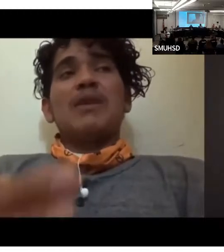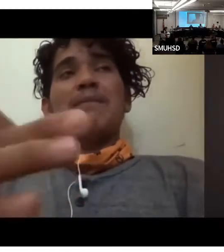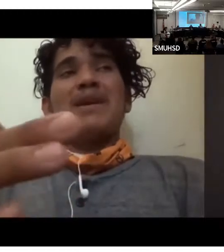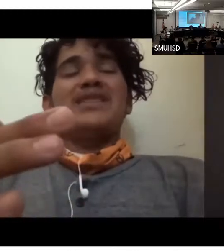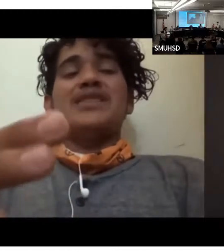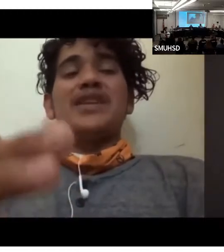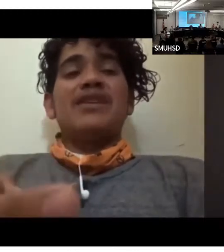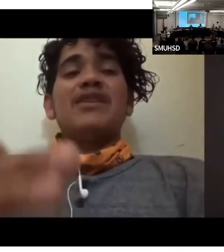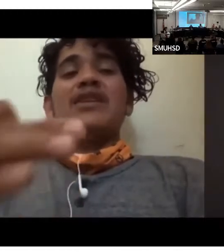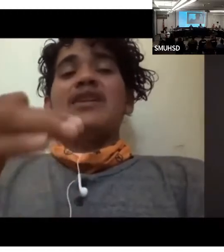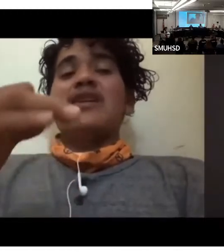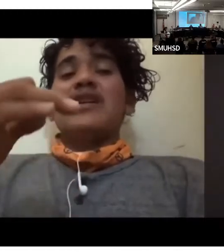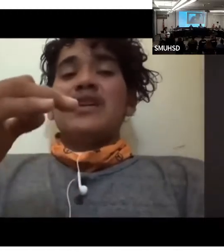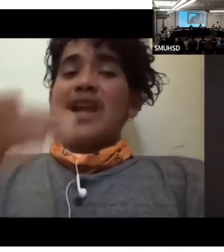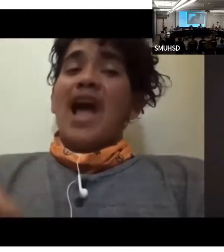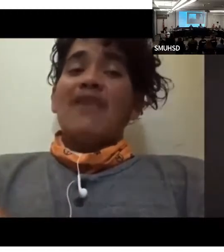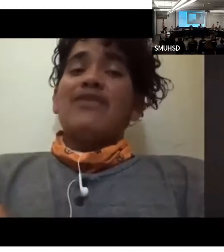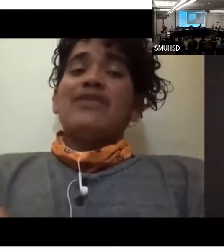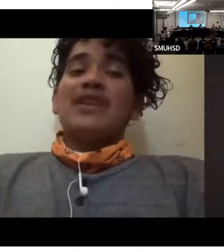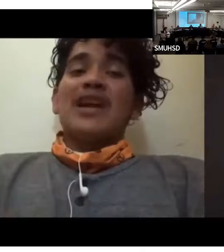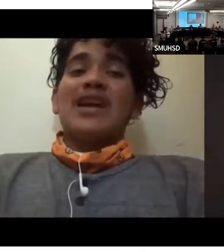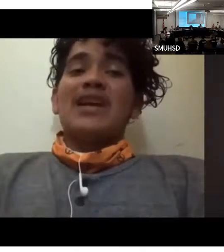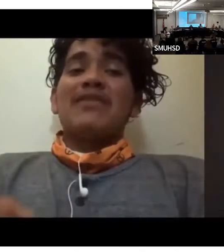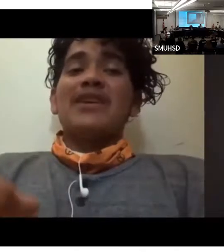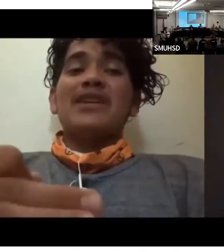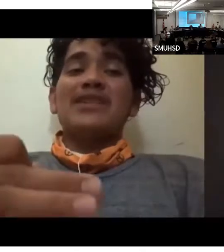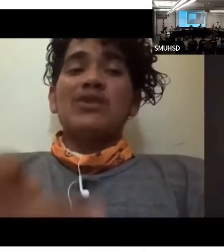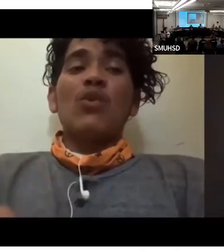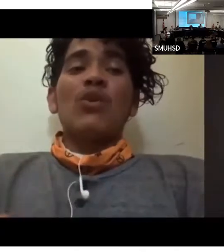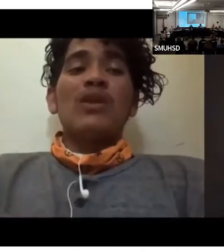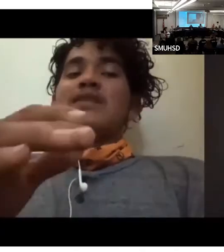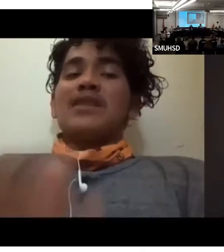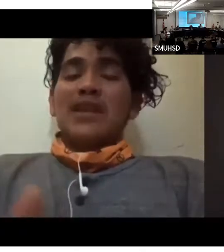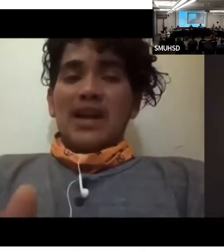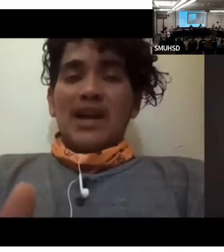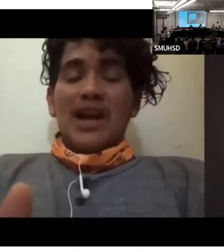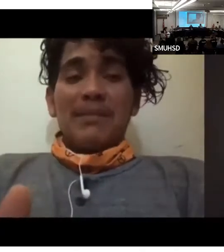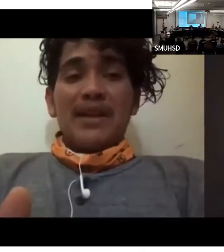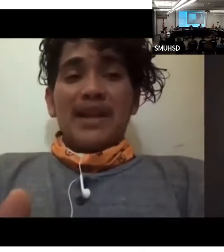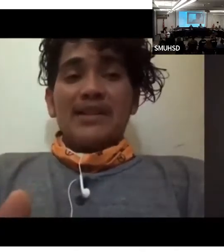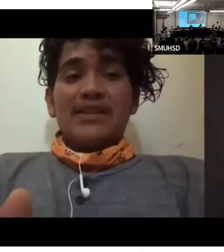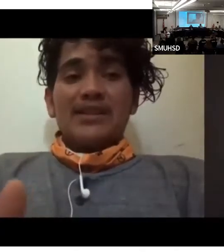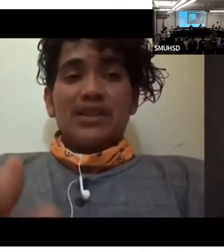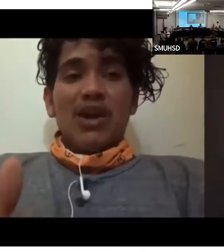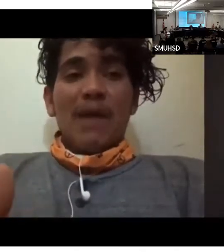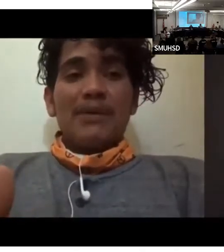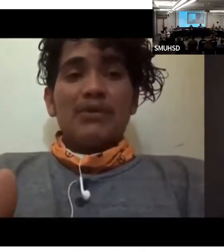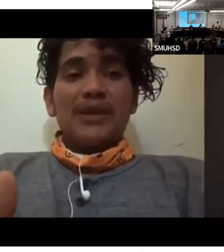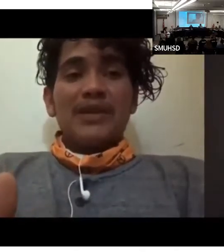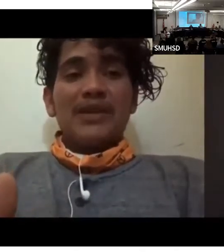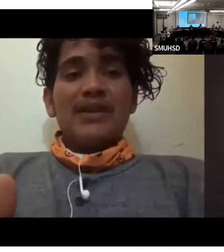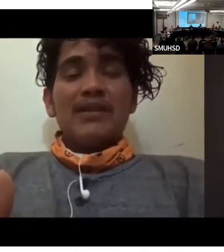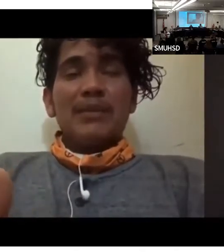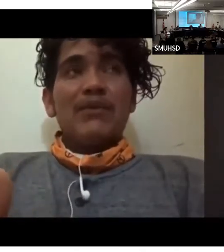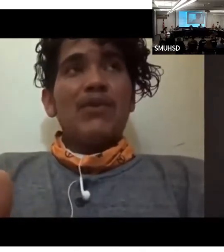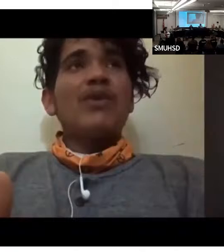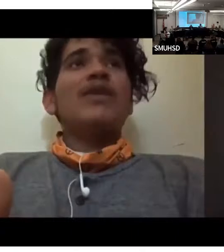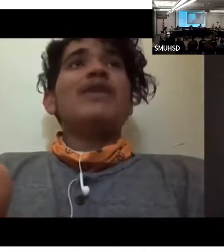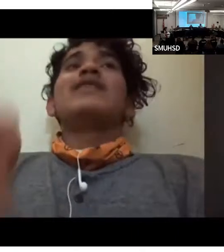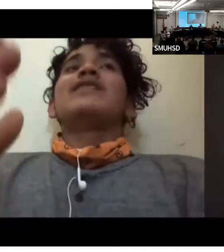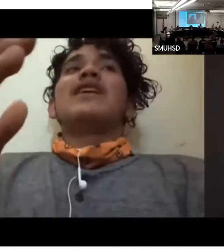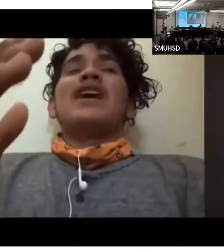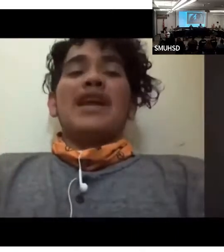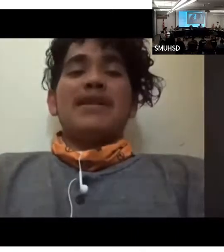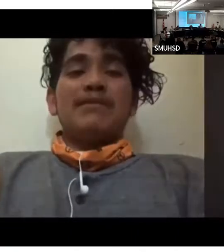that was my best 1.5 years that I have in school. I've been like so happy to be there